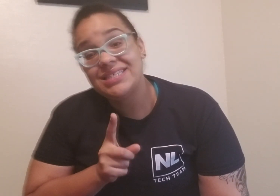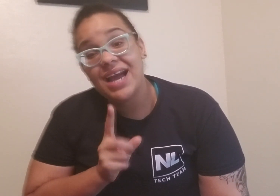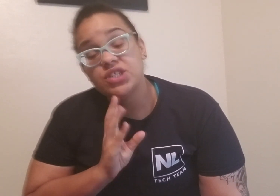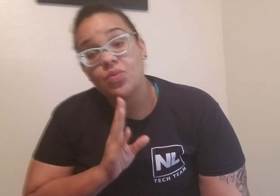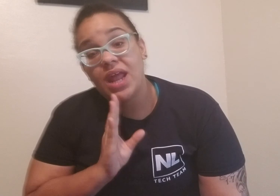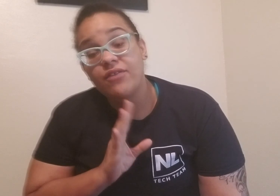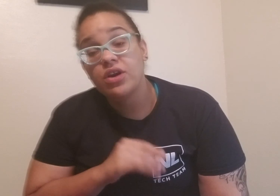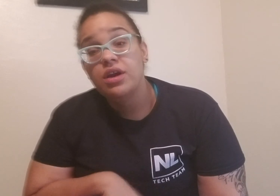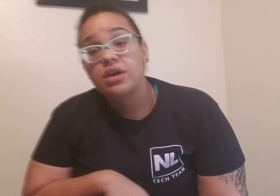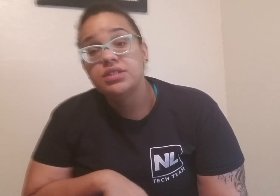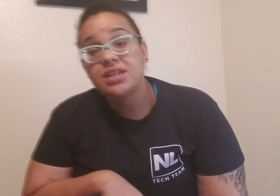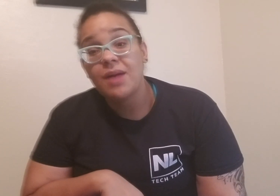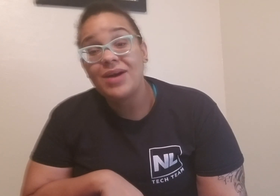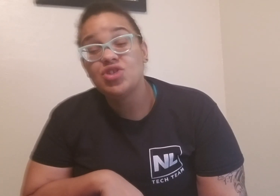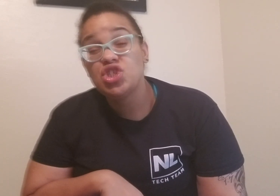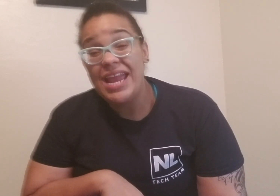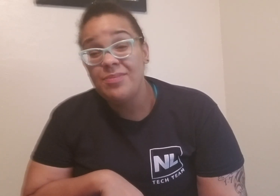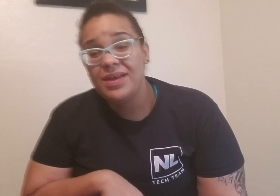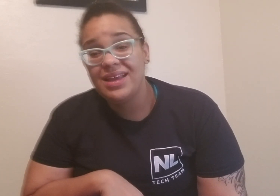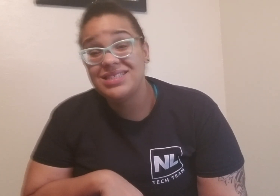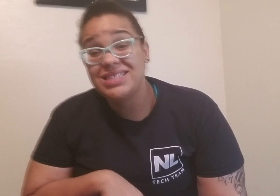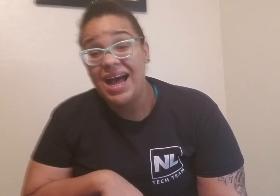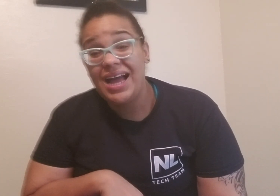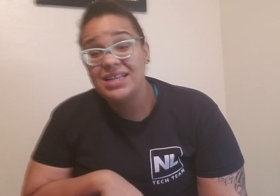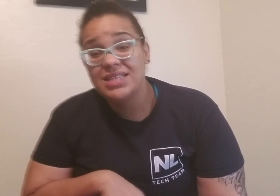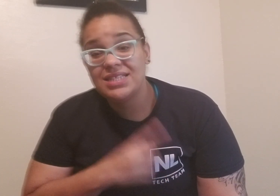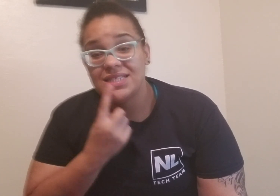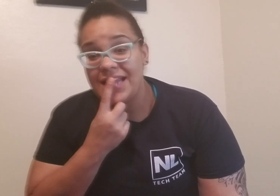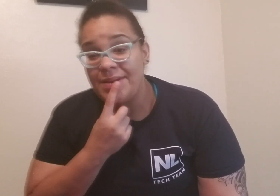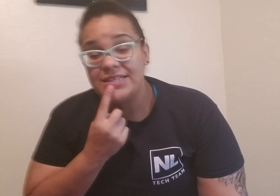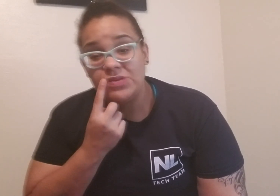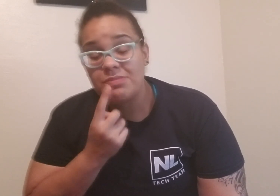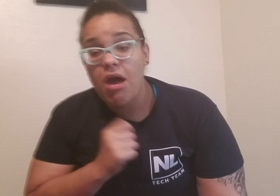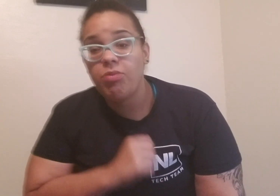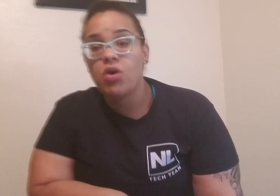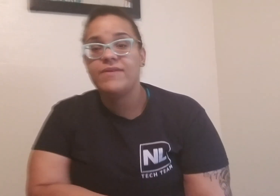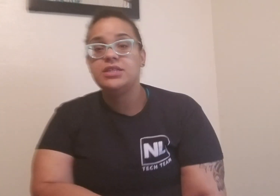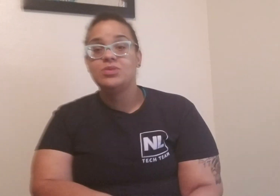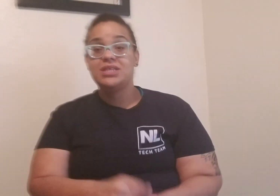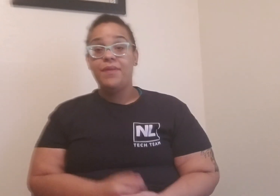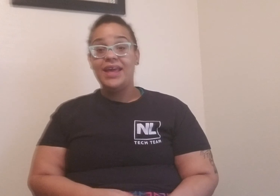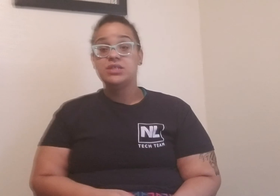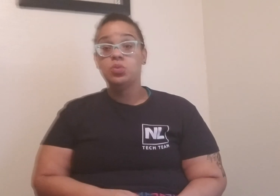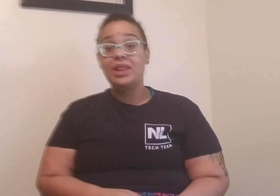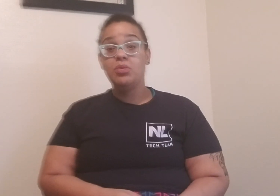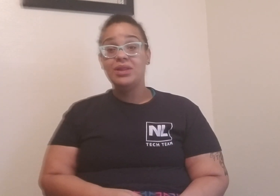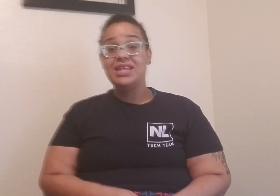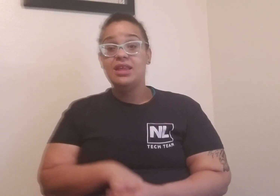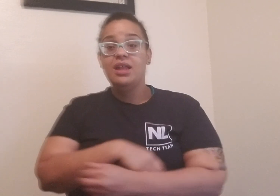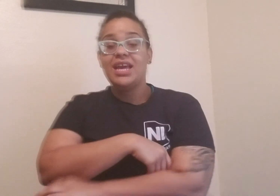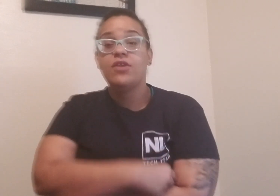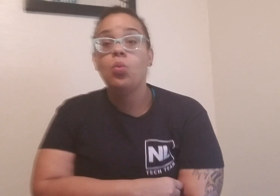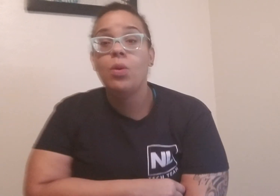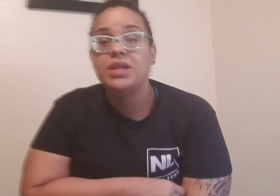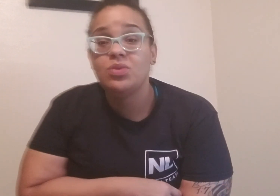size or whatever, to talk about shape and size, it's the same idea with mouth morphemes. When something is really, really, like if a woman is really